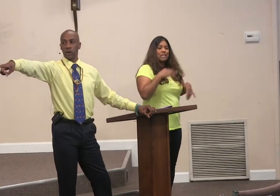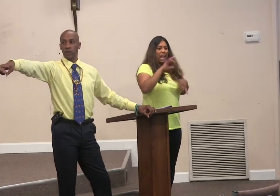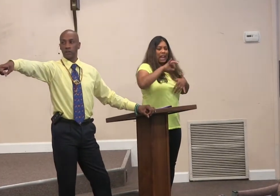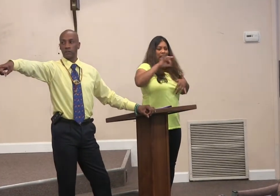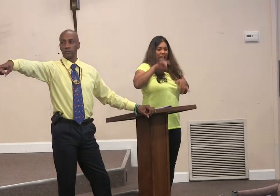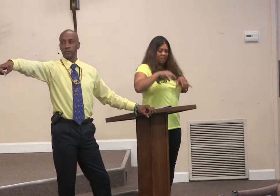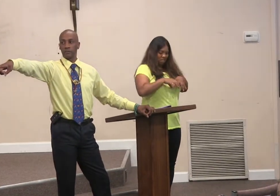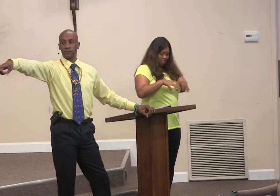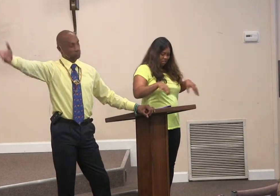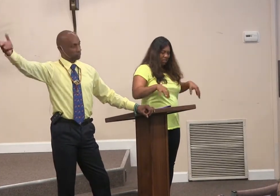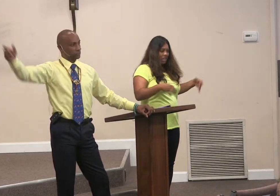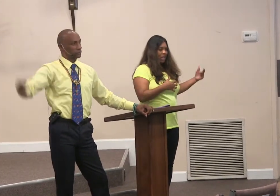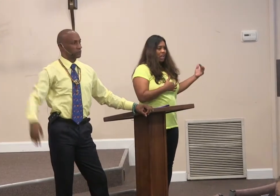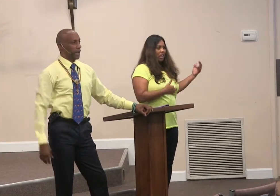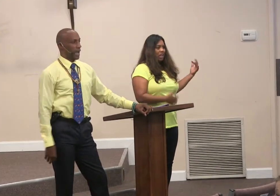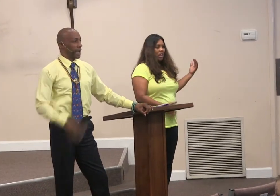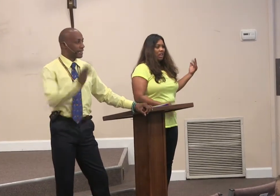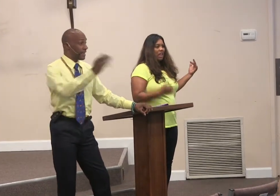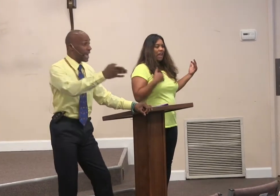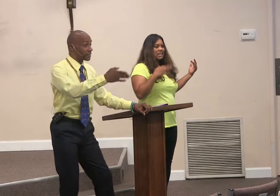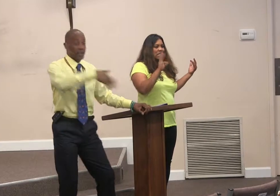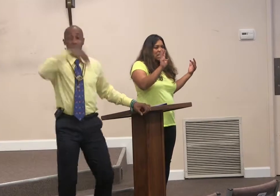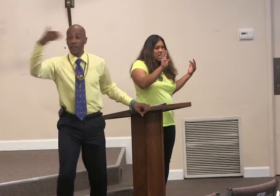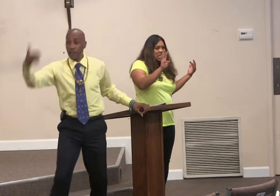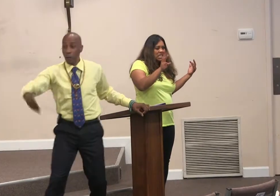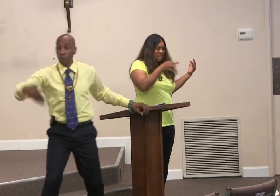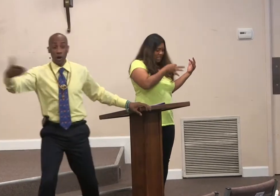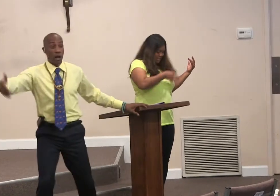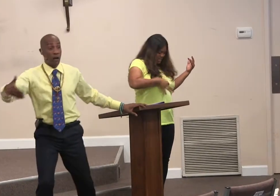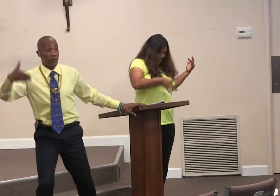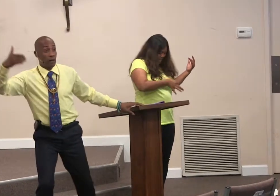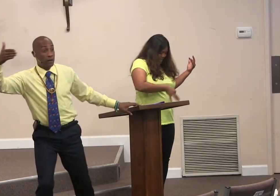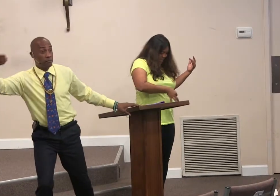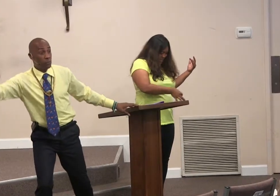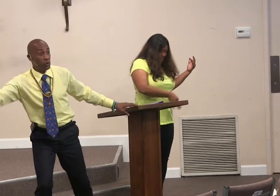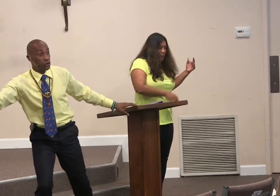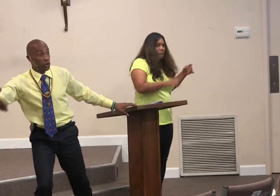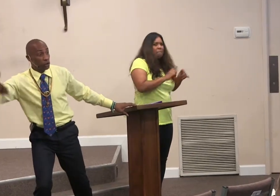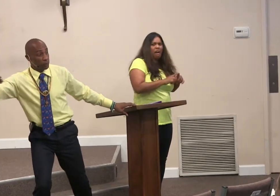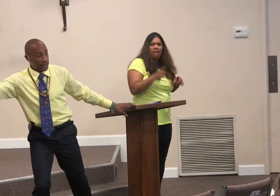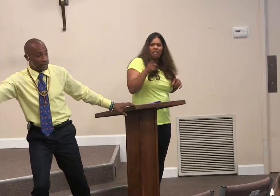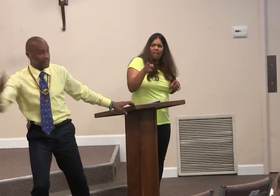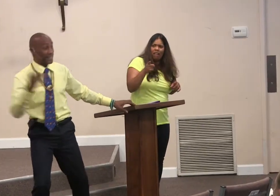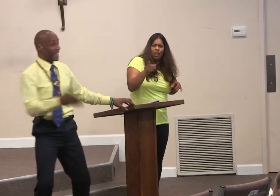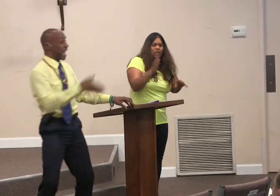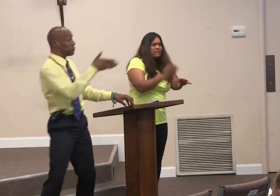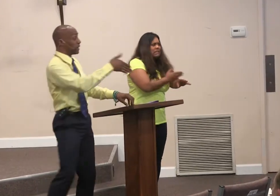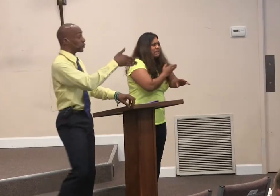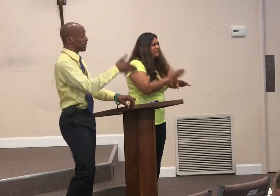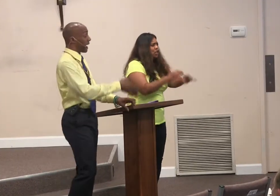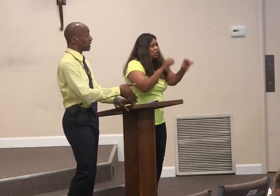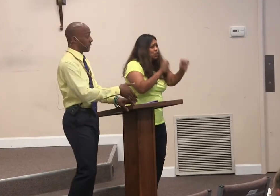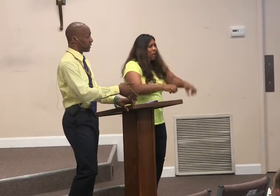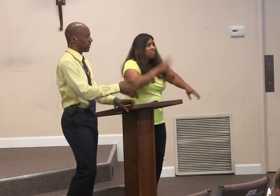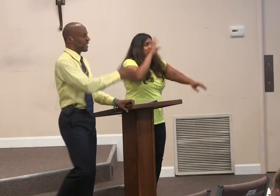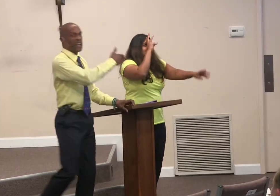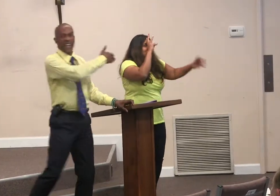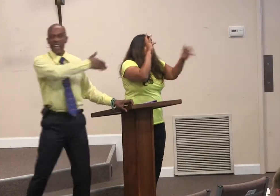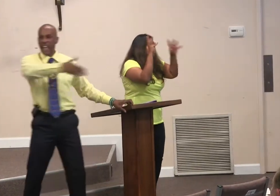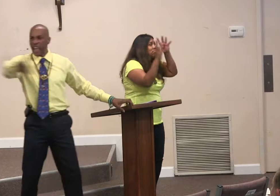a guitar? Six. And yet, the number of musical pieces that can be